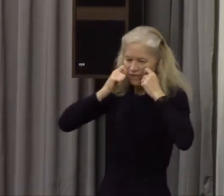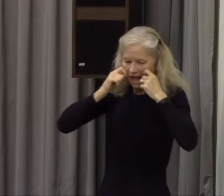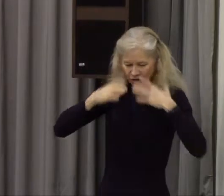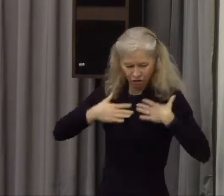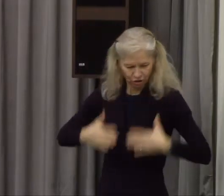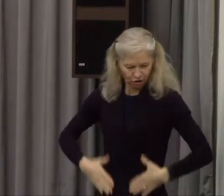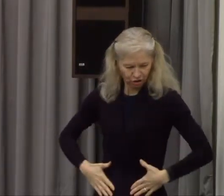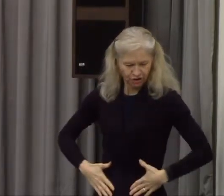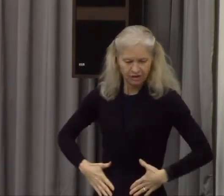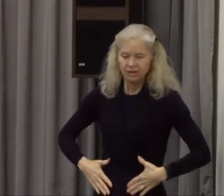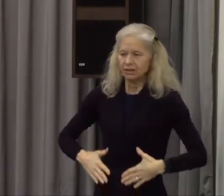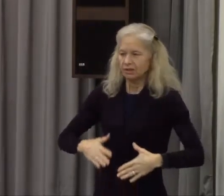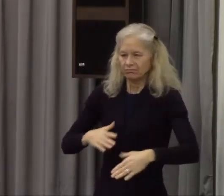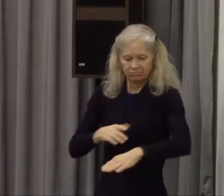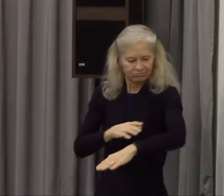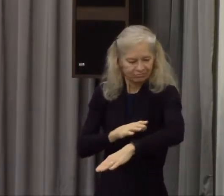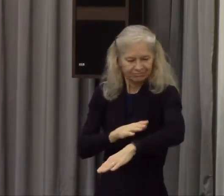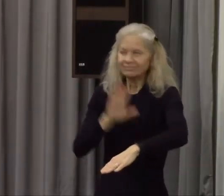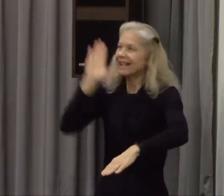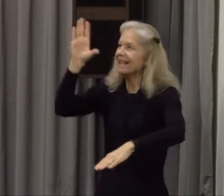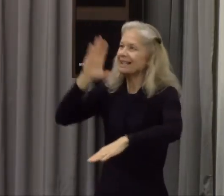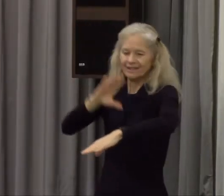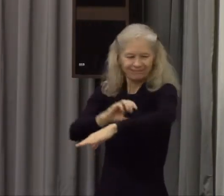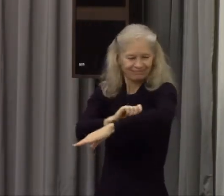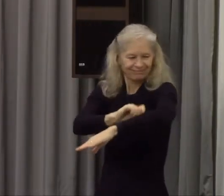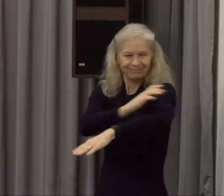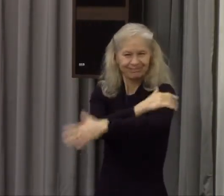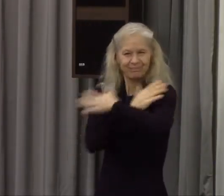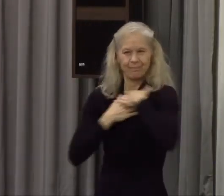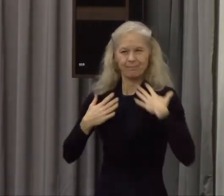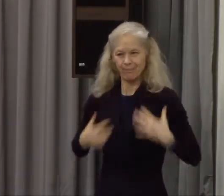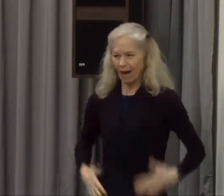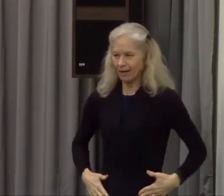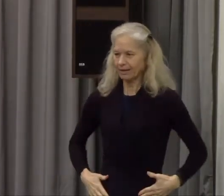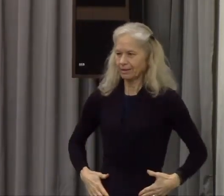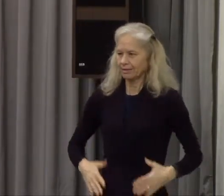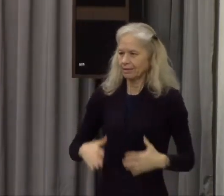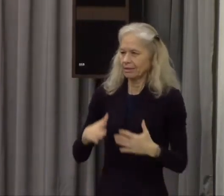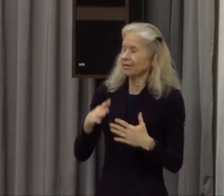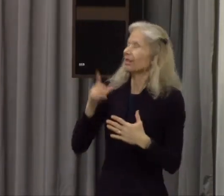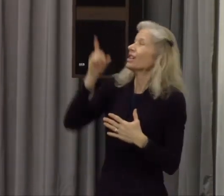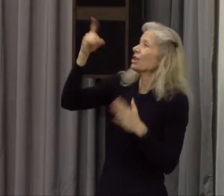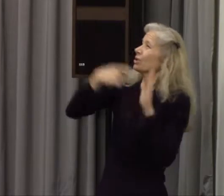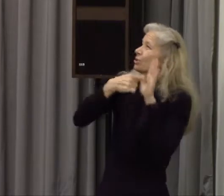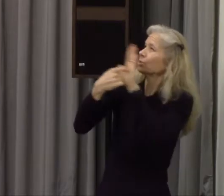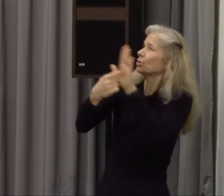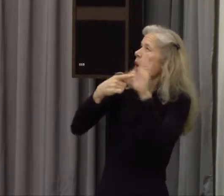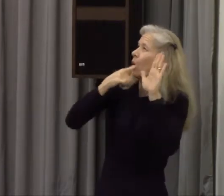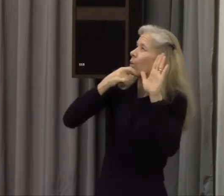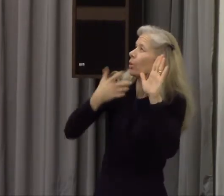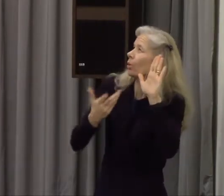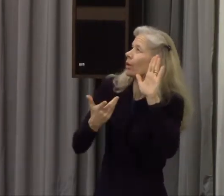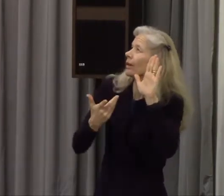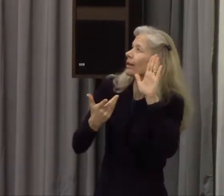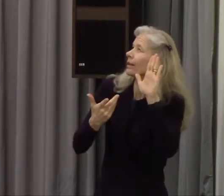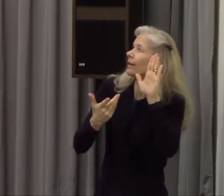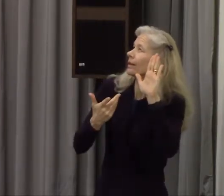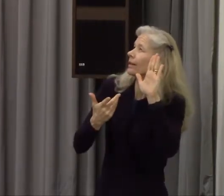often means the strength and power of God. But there in Isaiah, it also means the literal